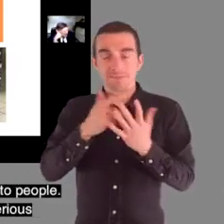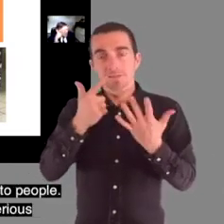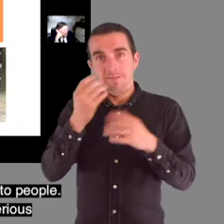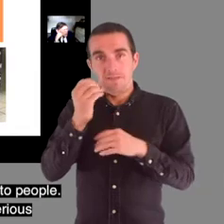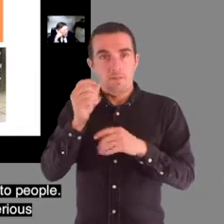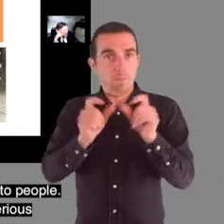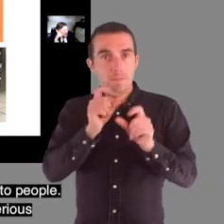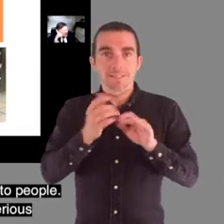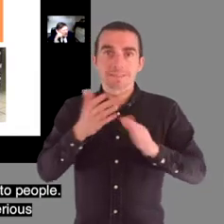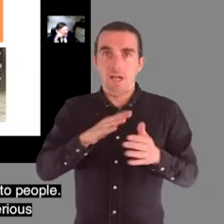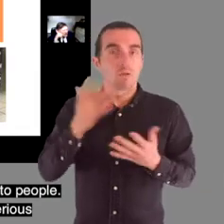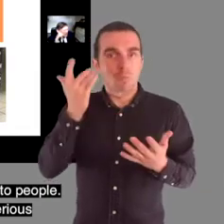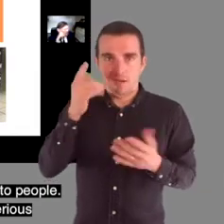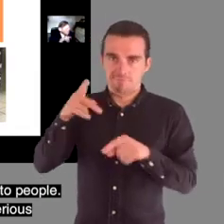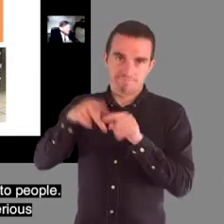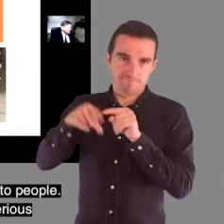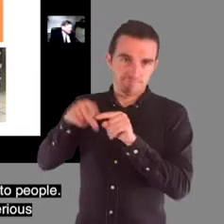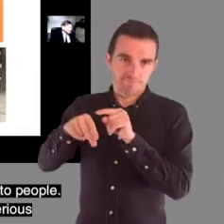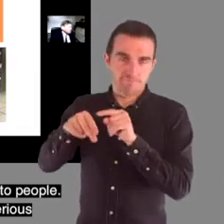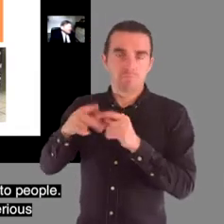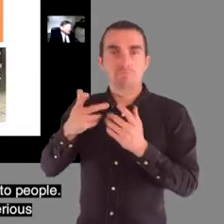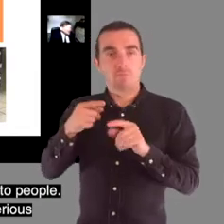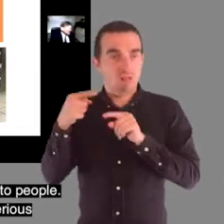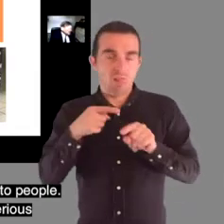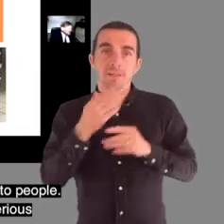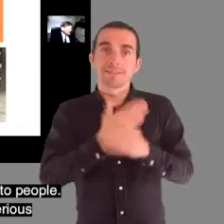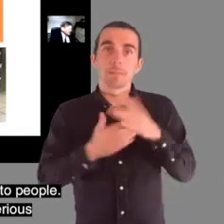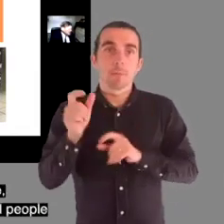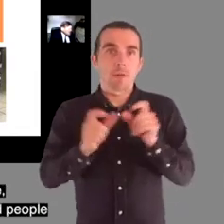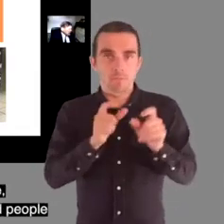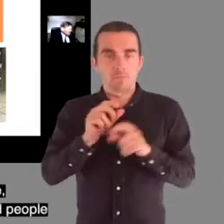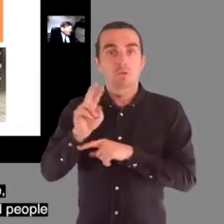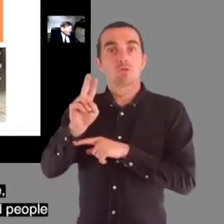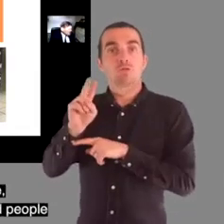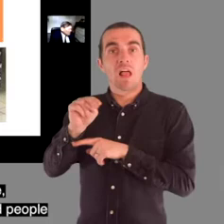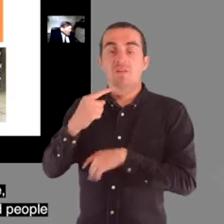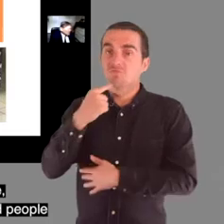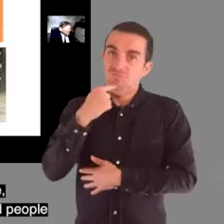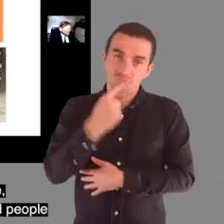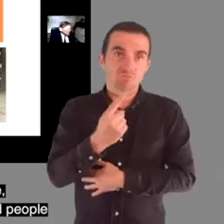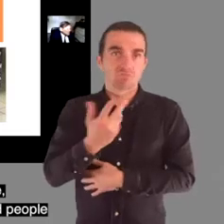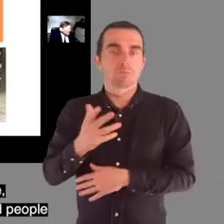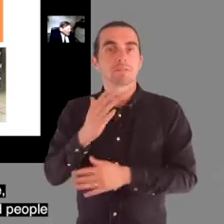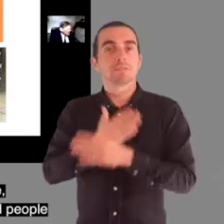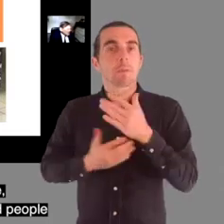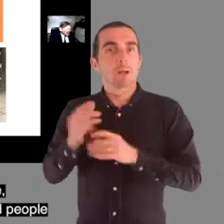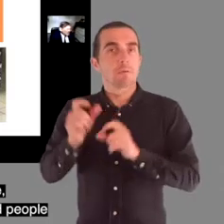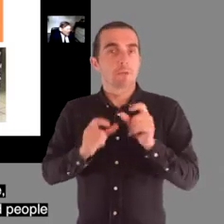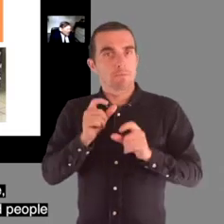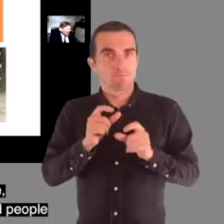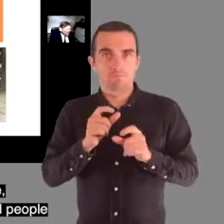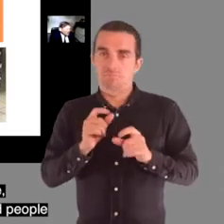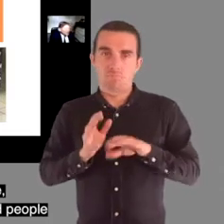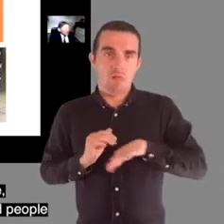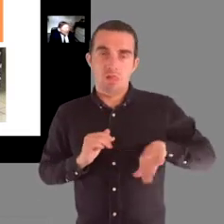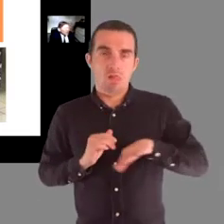deaths because of these cuts to people. So this has been actually a serious attack on disabled people, as the UN has said, and